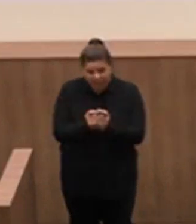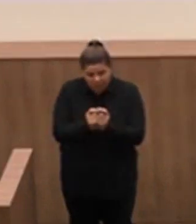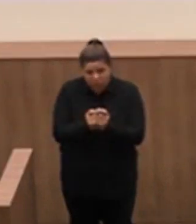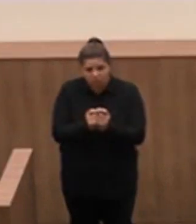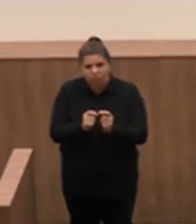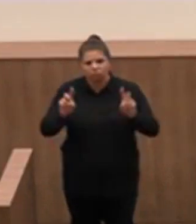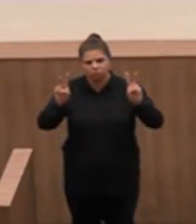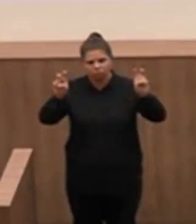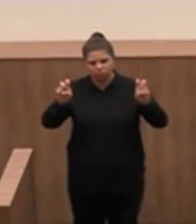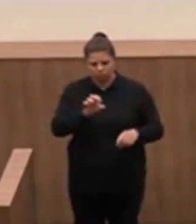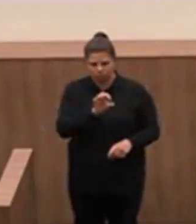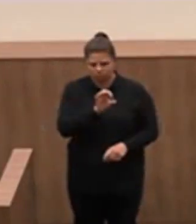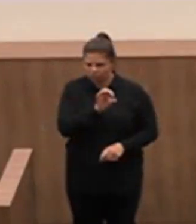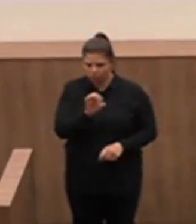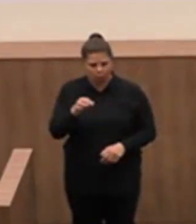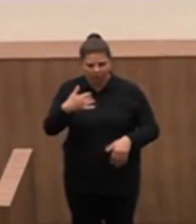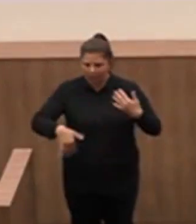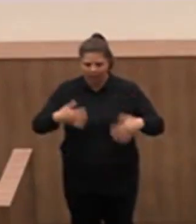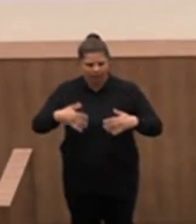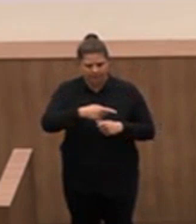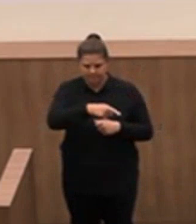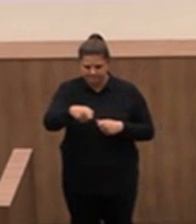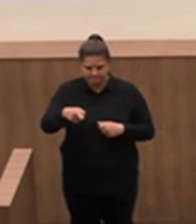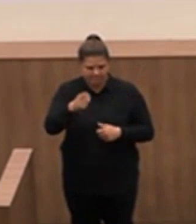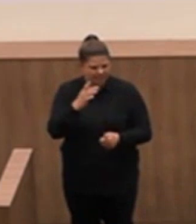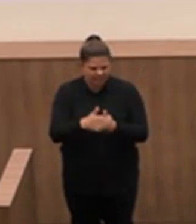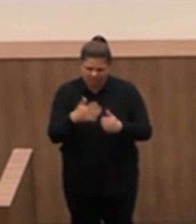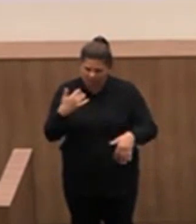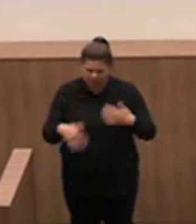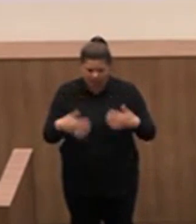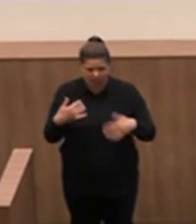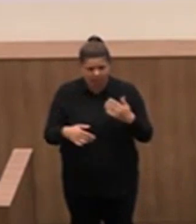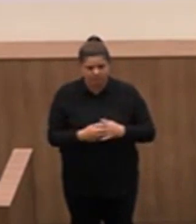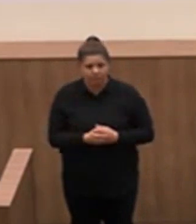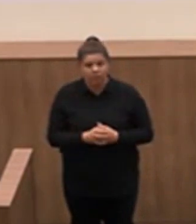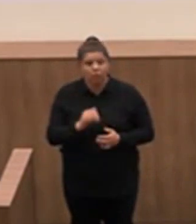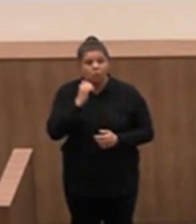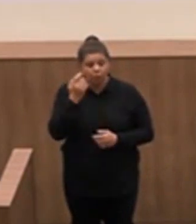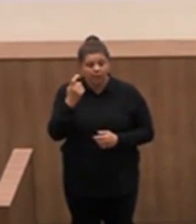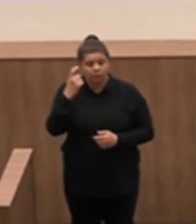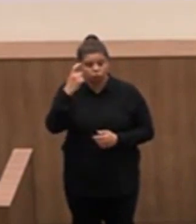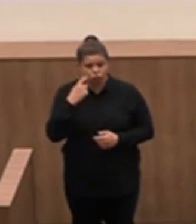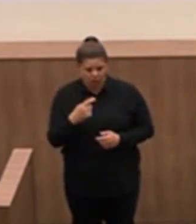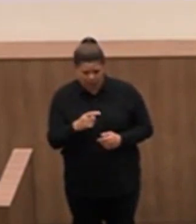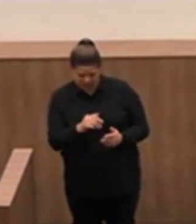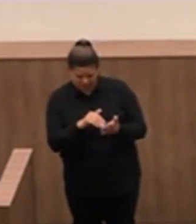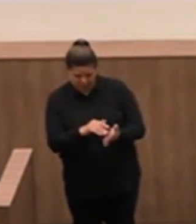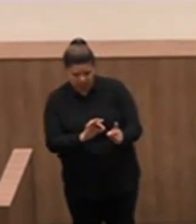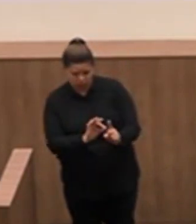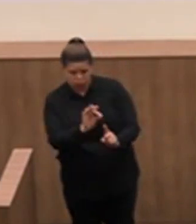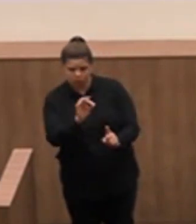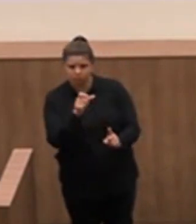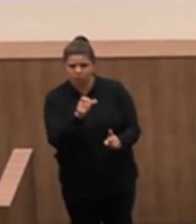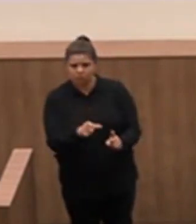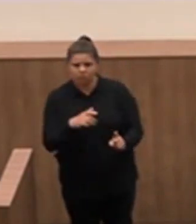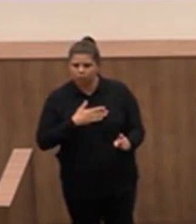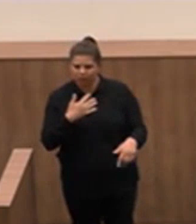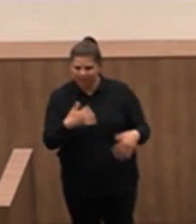no harm, which means that we are always trying to make the person better. And we